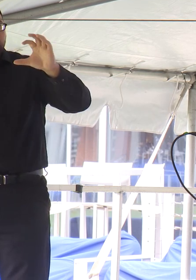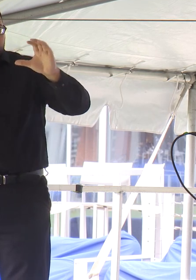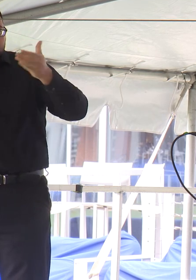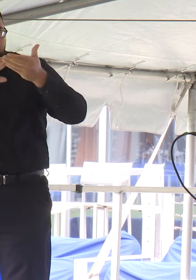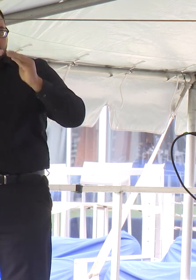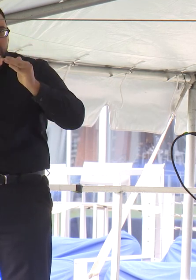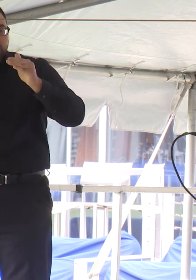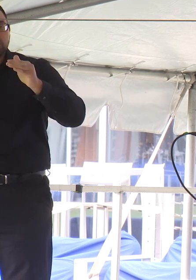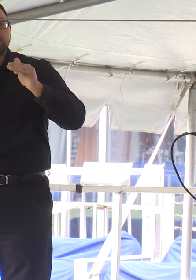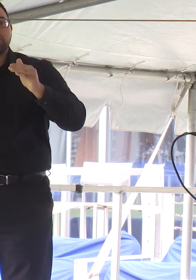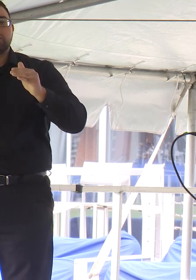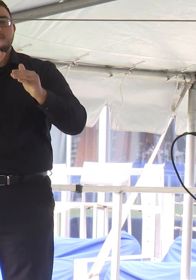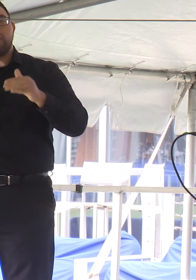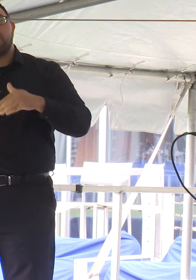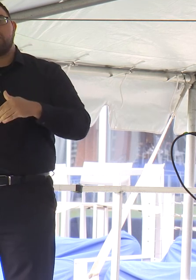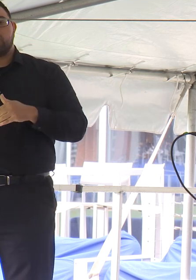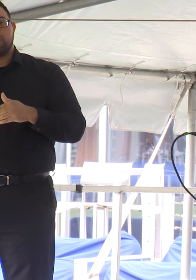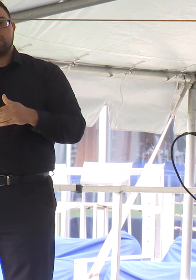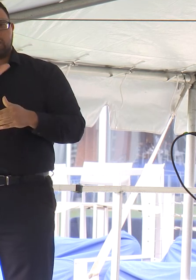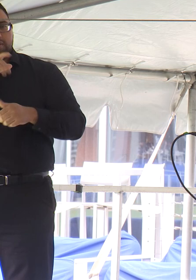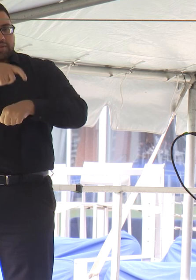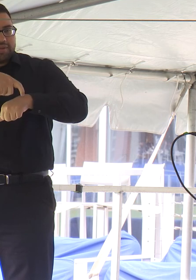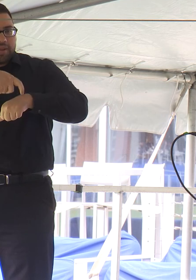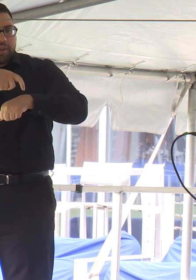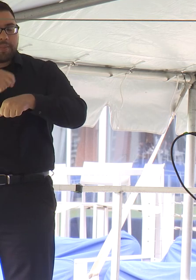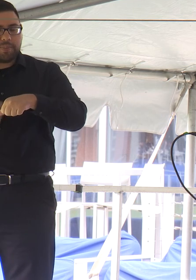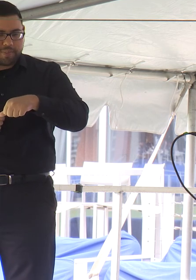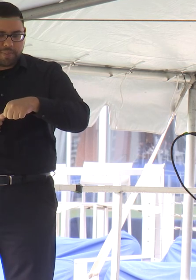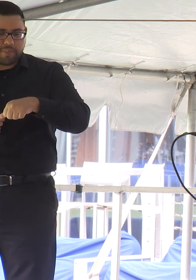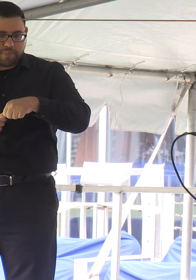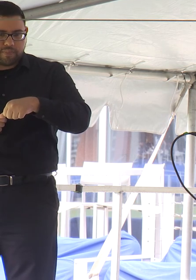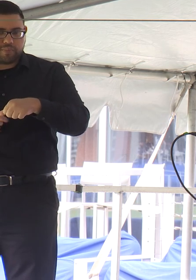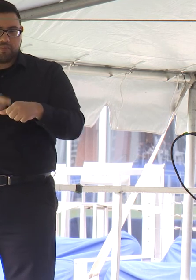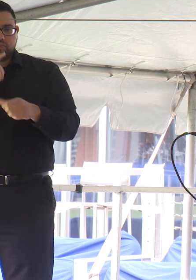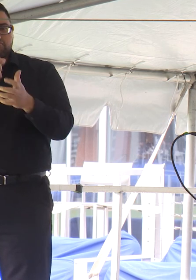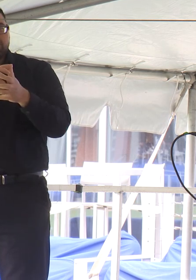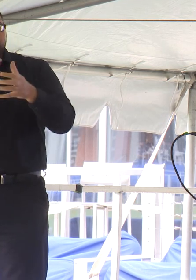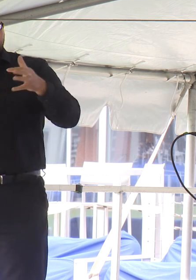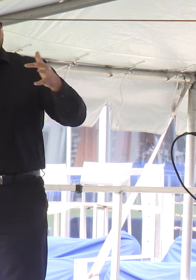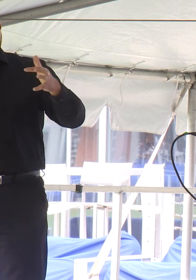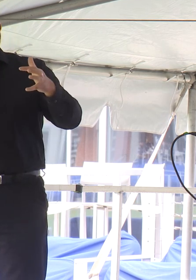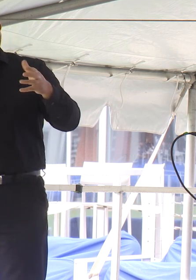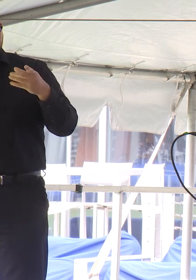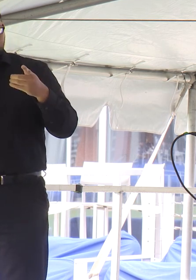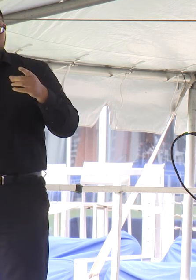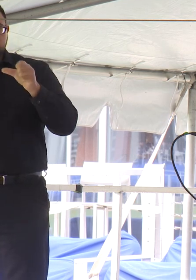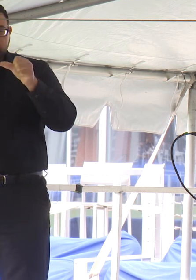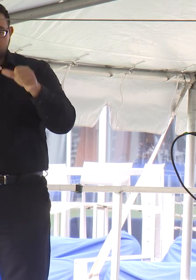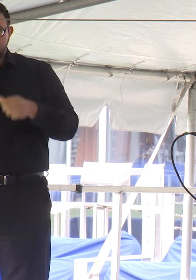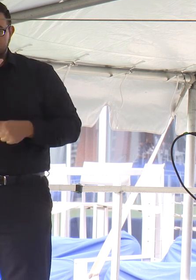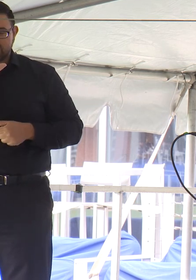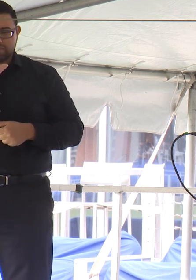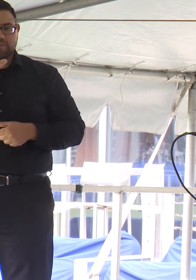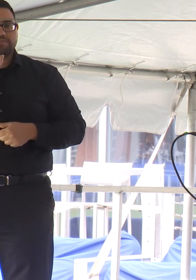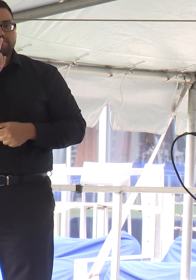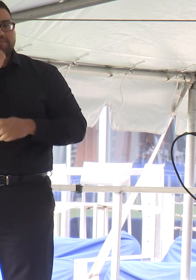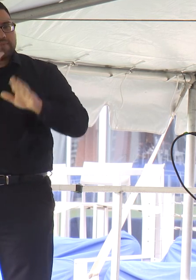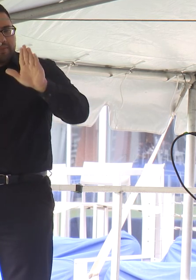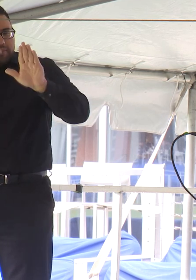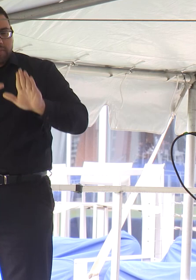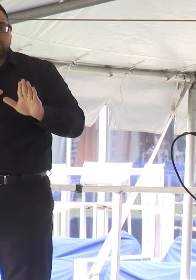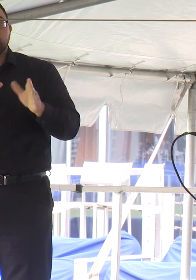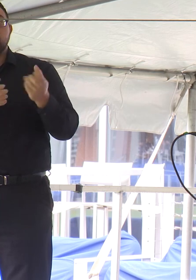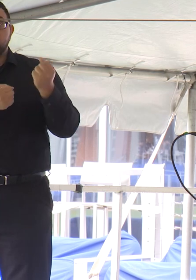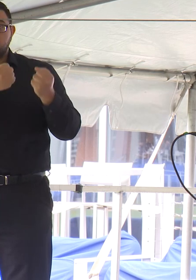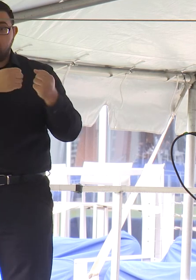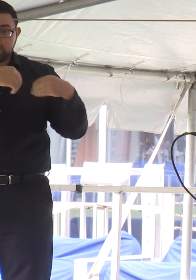community, and this is another one of those moments to expand an enduring legacy, not only of being amazing